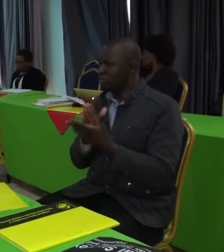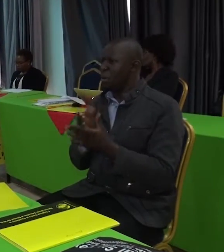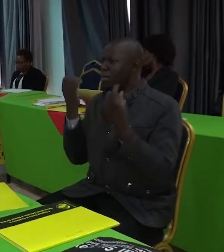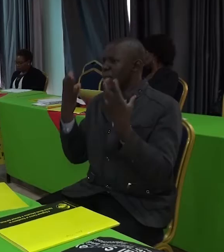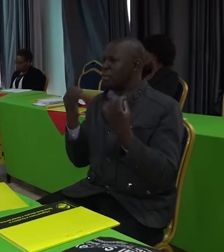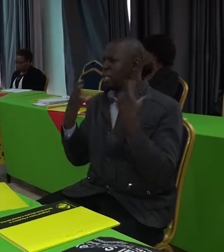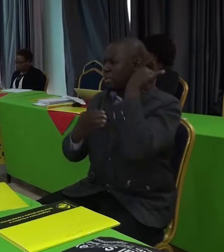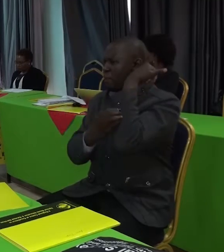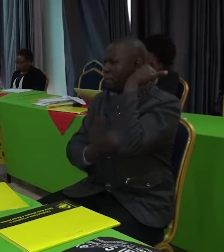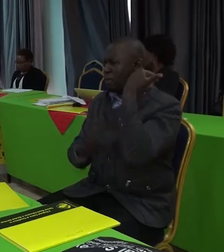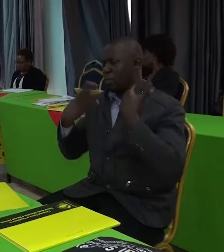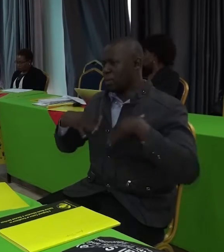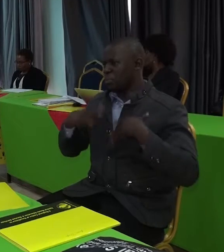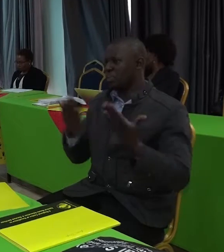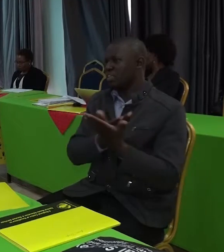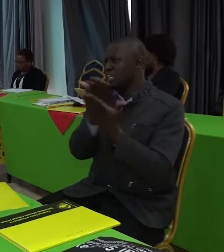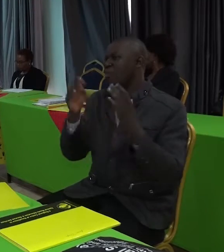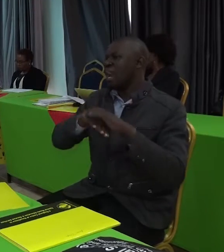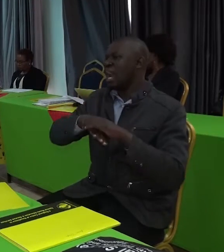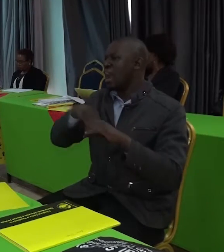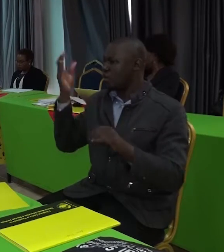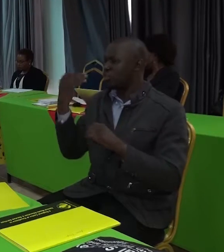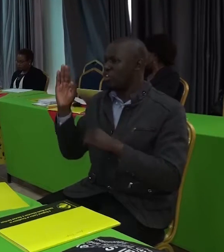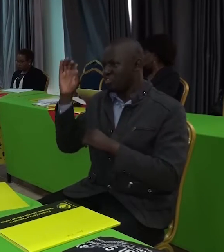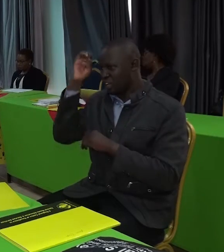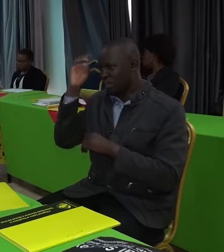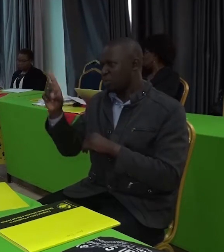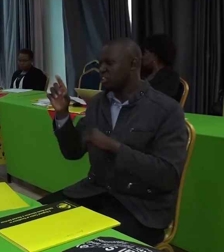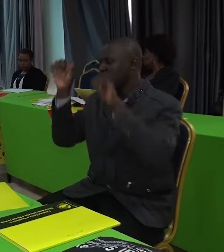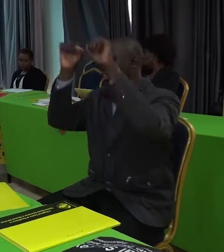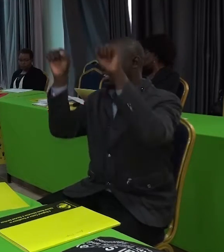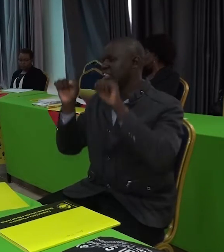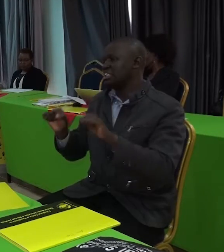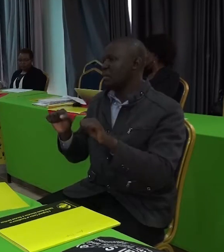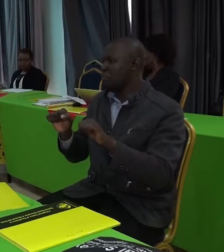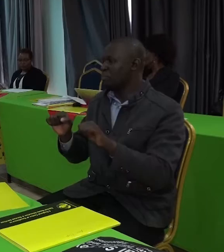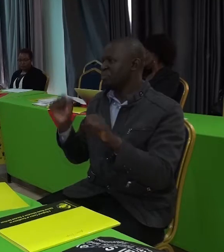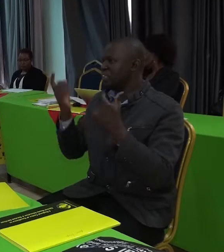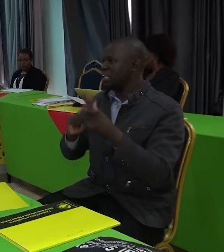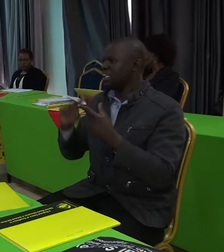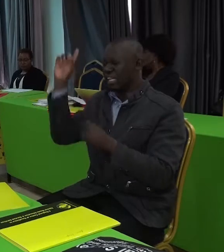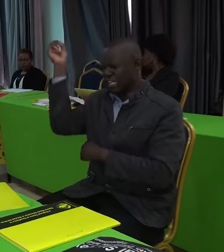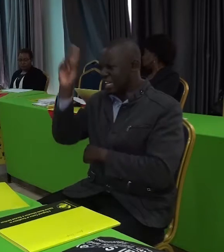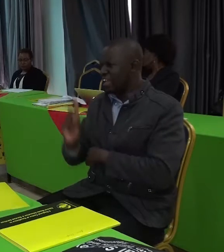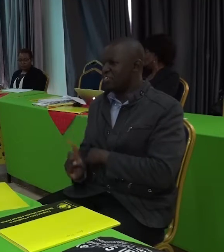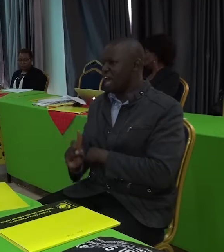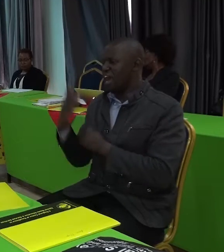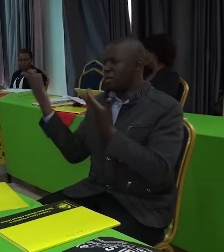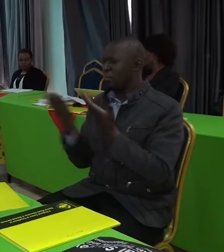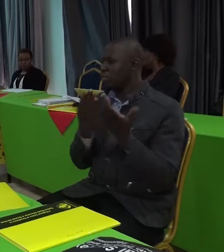persons were out of the education system. And they really never brought